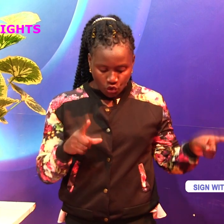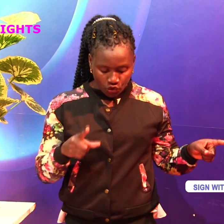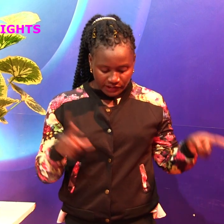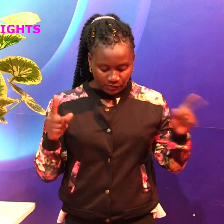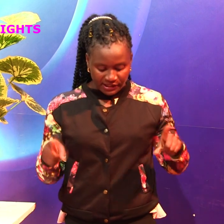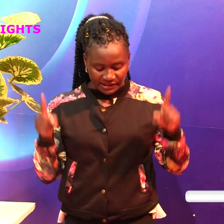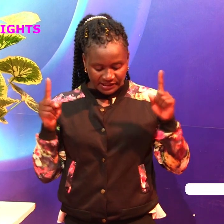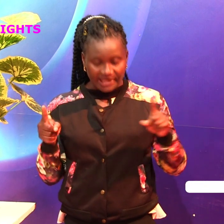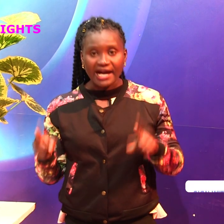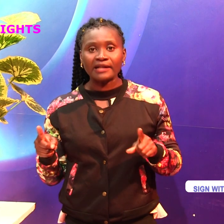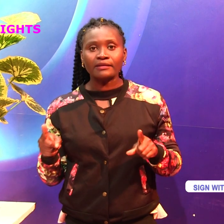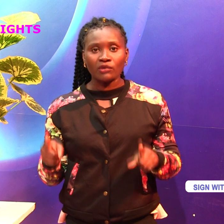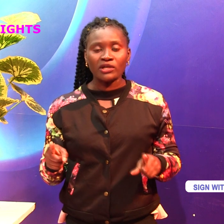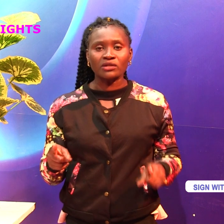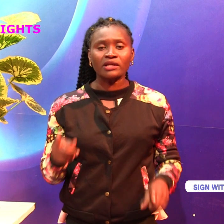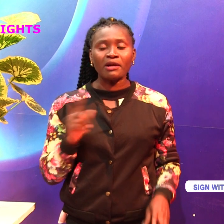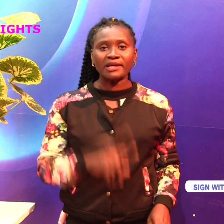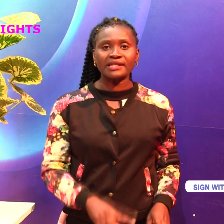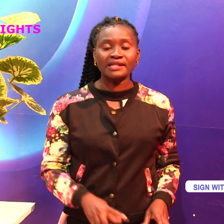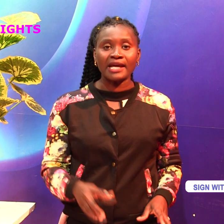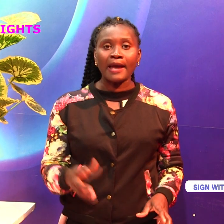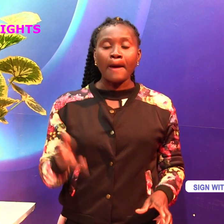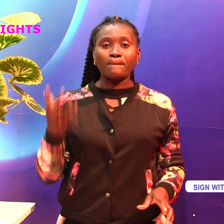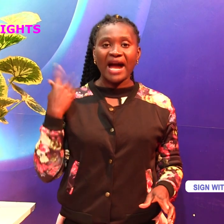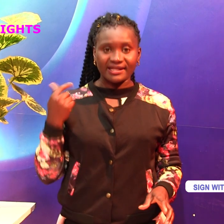Who depressed the young boy? So remember, this is the past